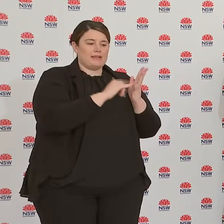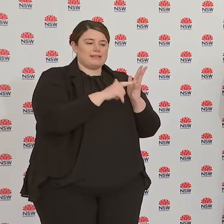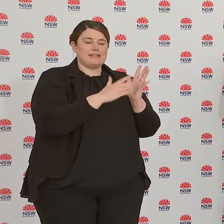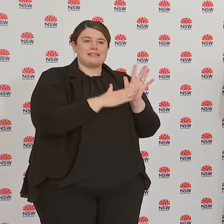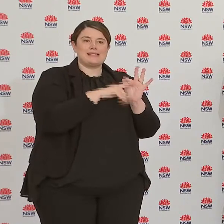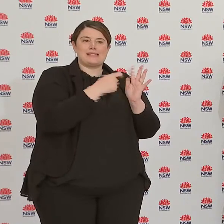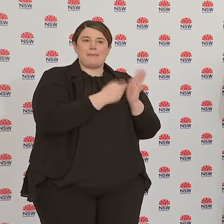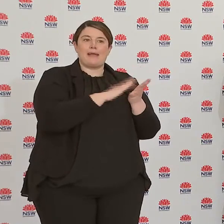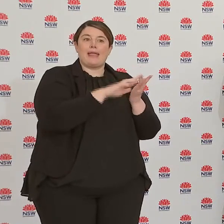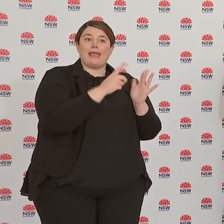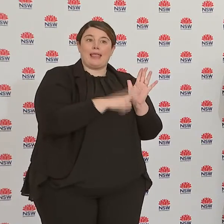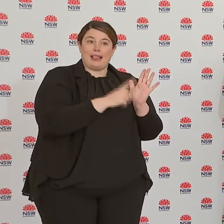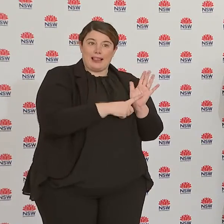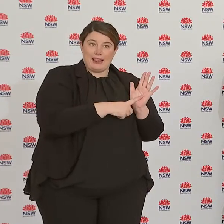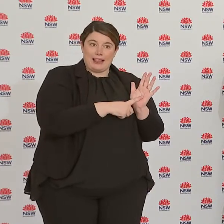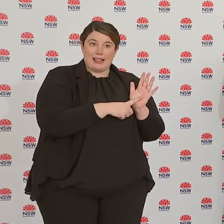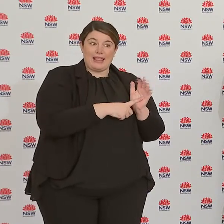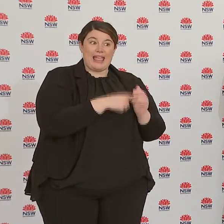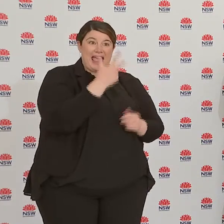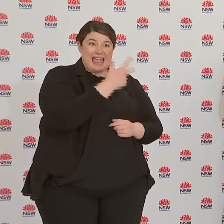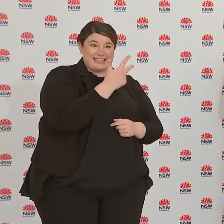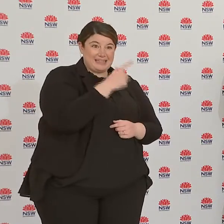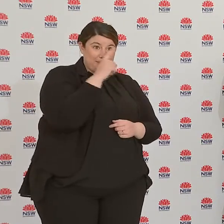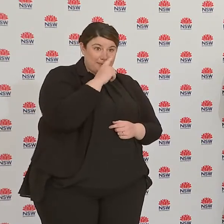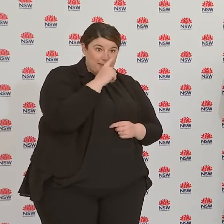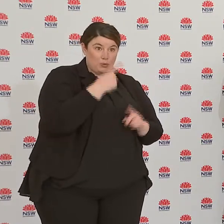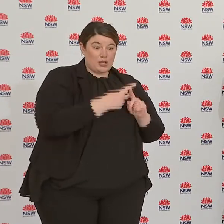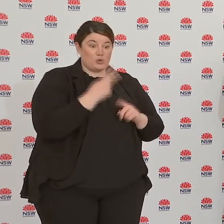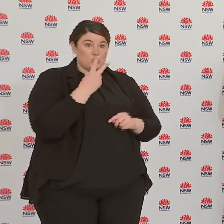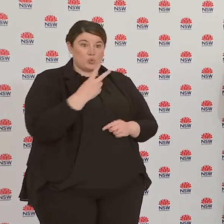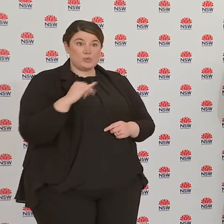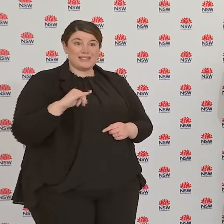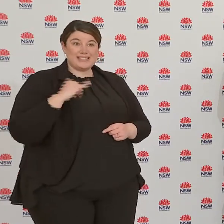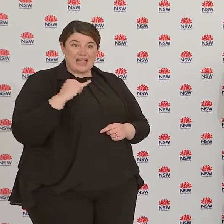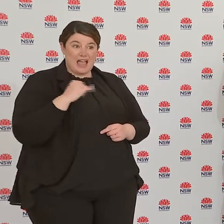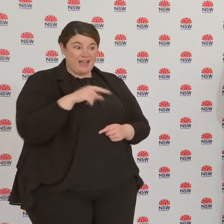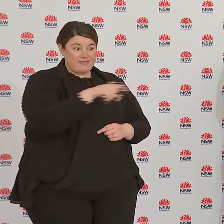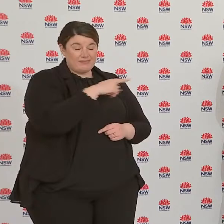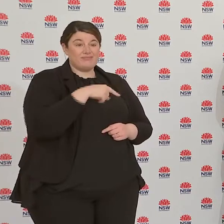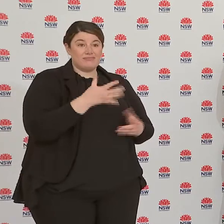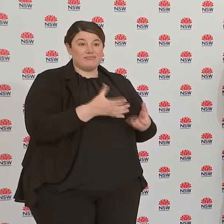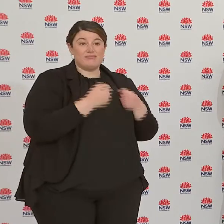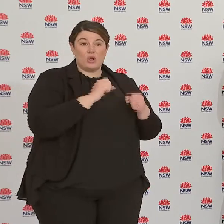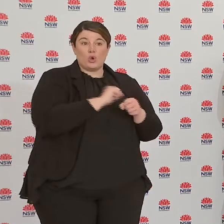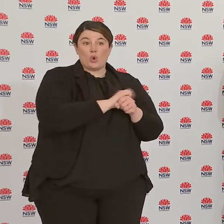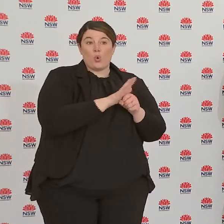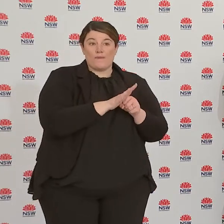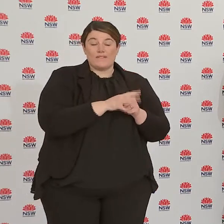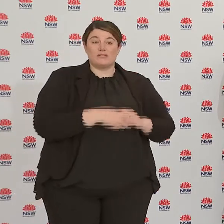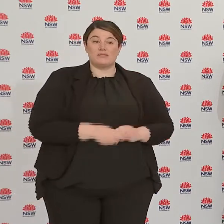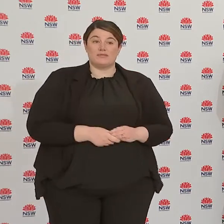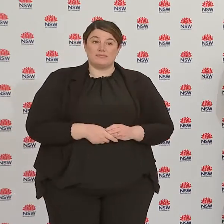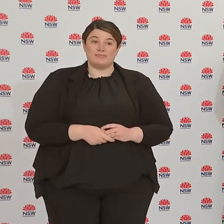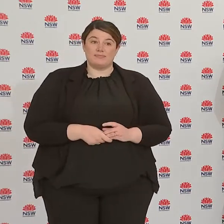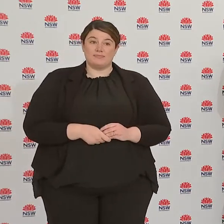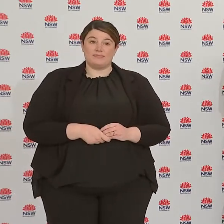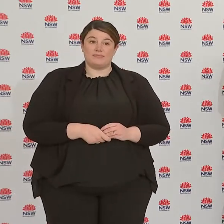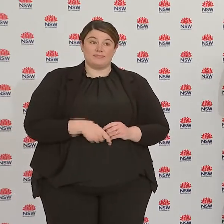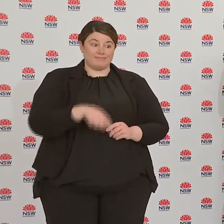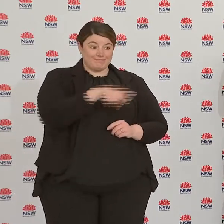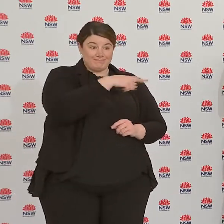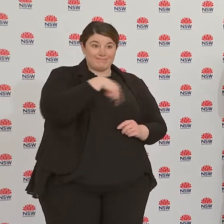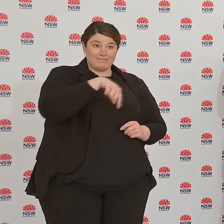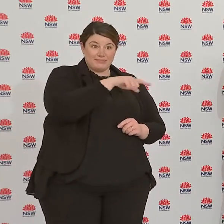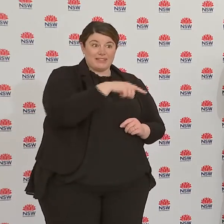sadly there's 18 patients and 2 staff that have been impacted in that facility. The positive patients have